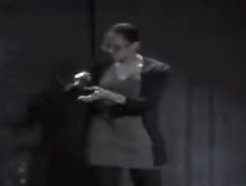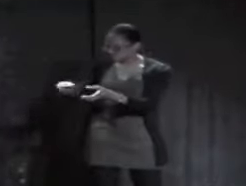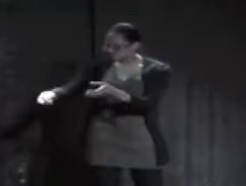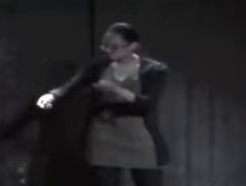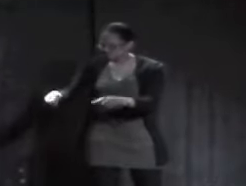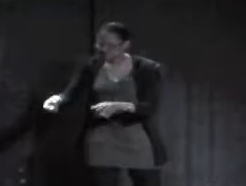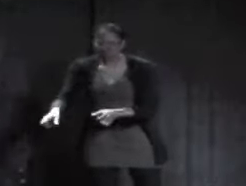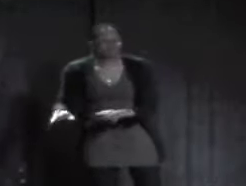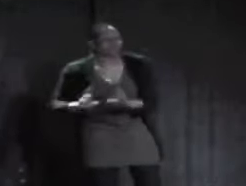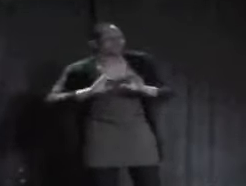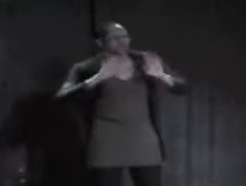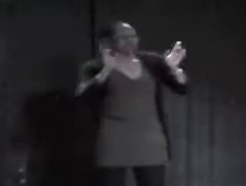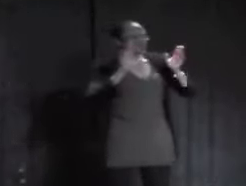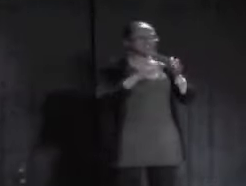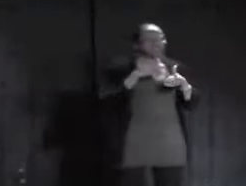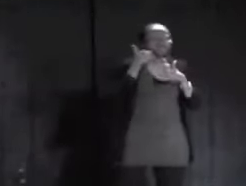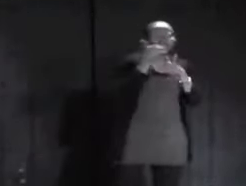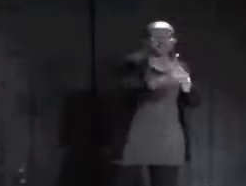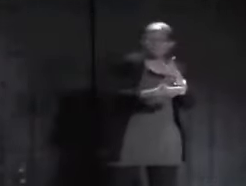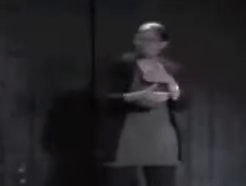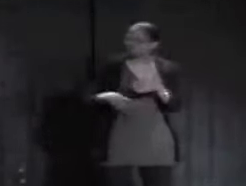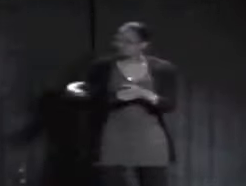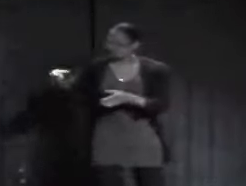closes the lid and puts his coffee back in the box. All right, now I'm ready to go on.